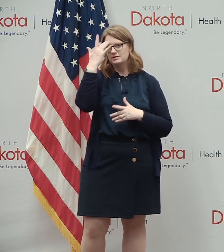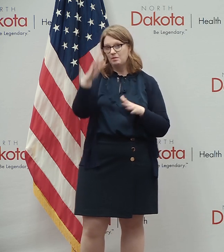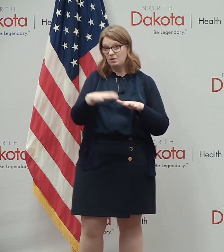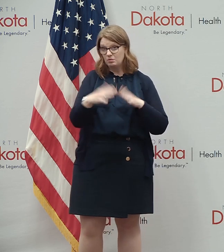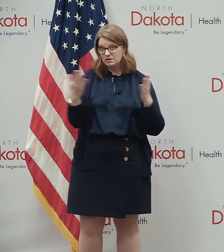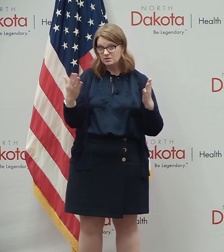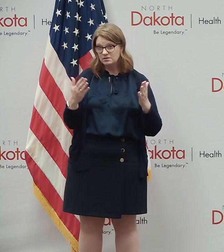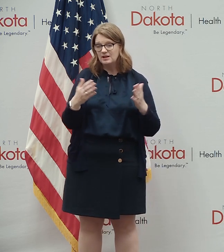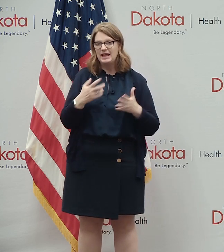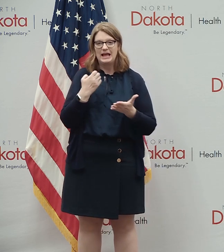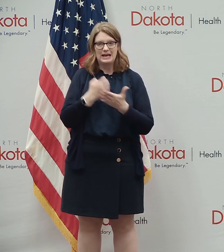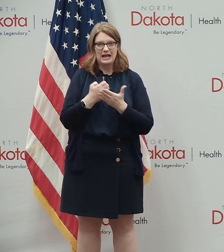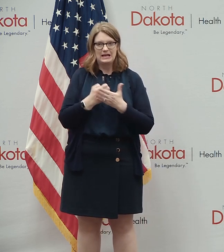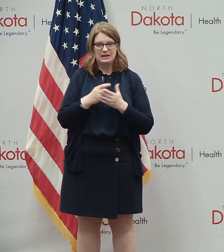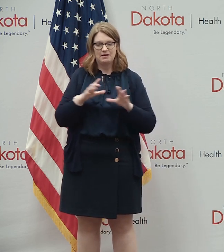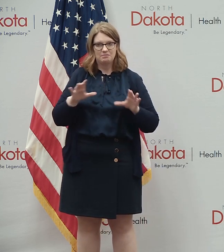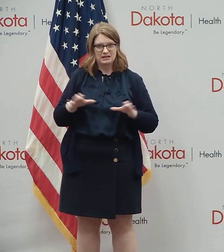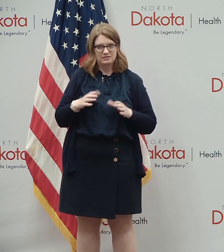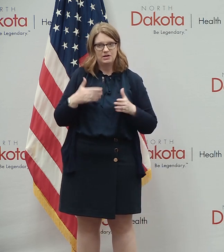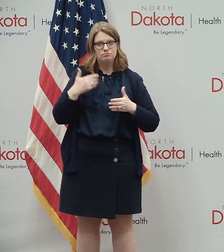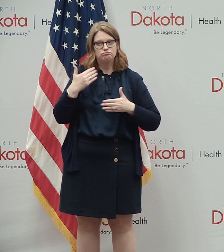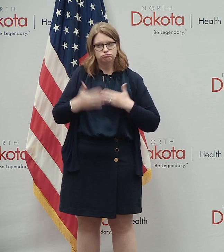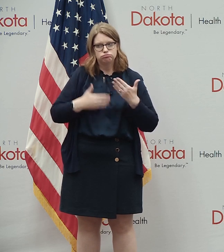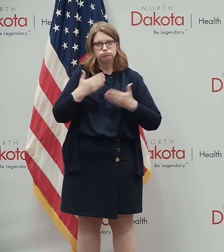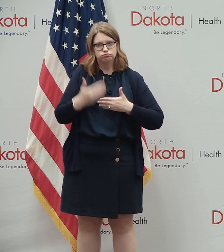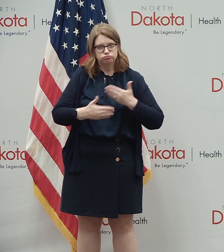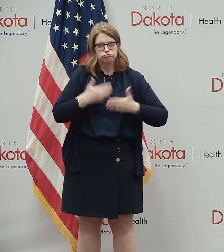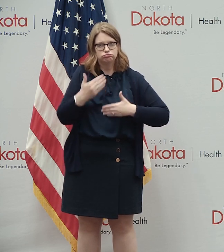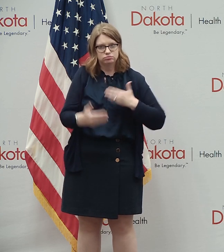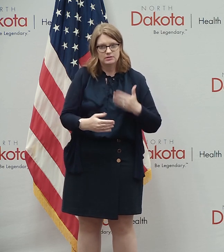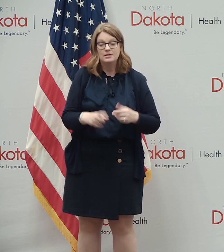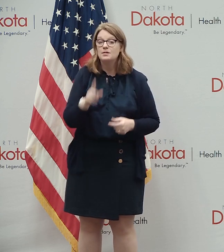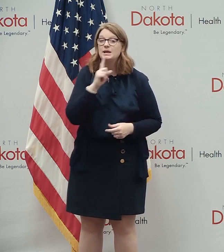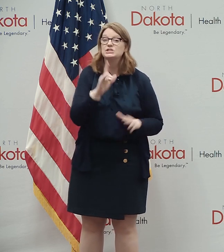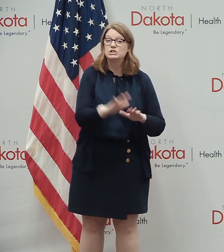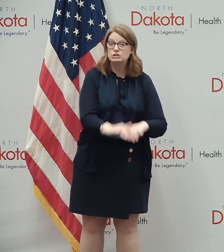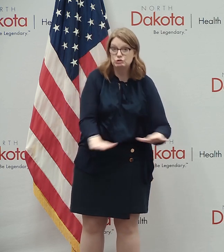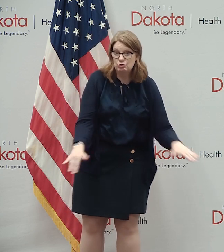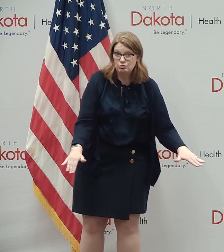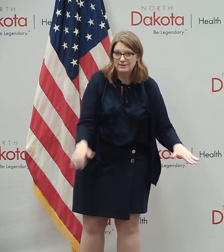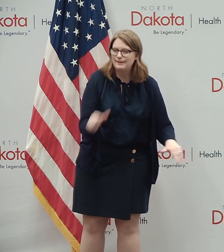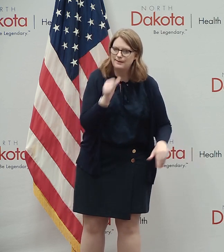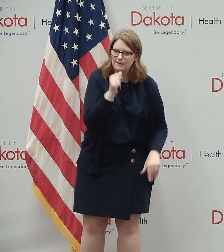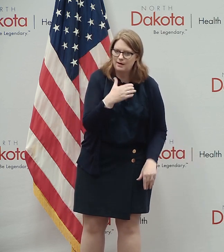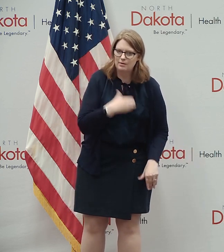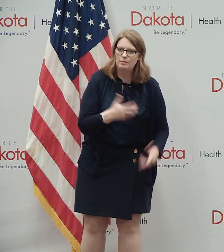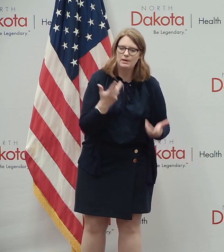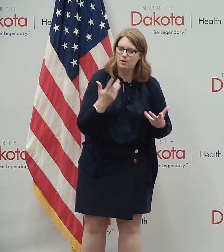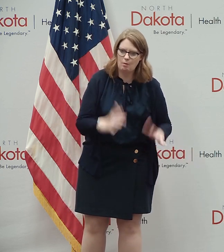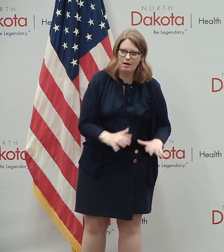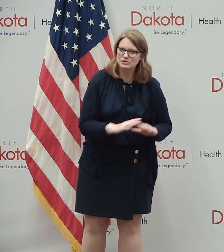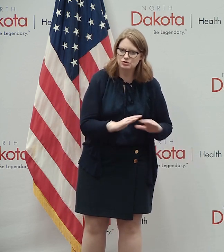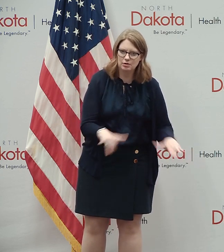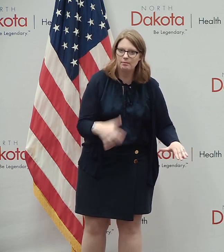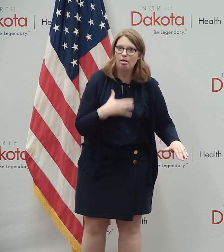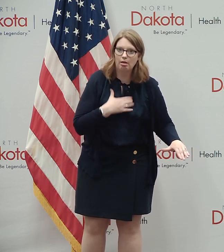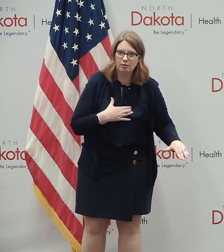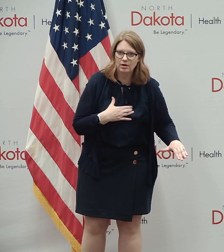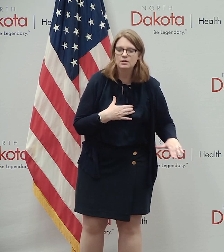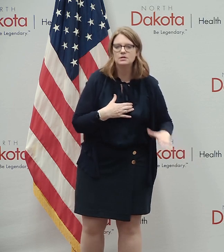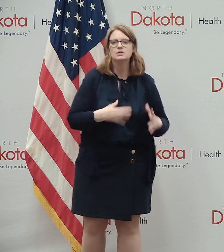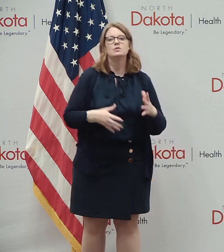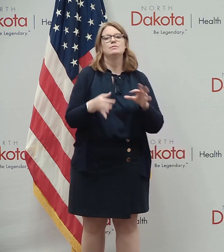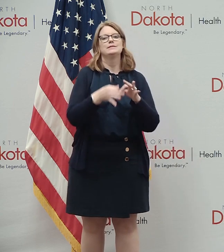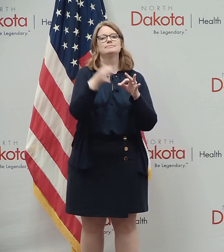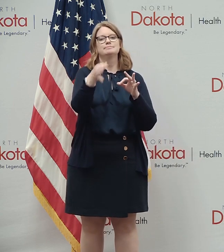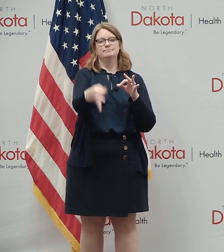and economic activity continues to grow. And especially to ensure that children do not go hungry, we've extended the pandemic electronic